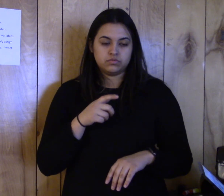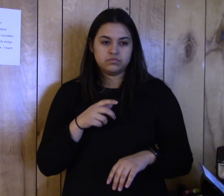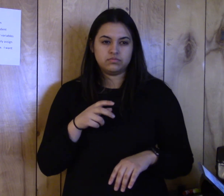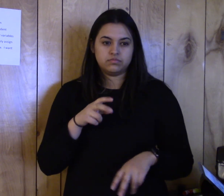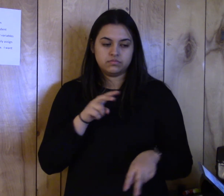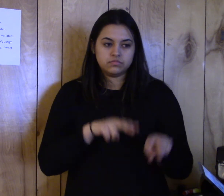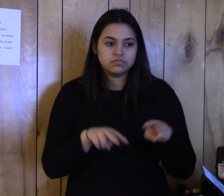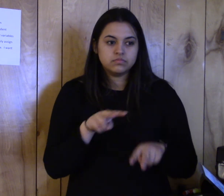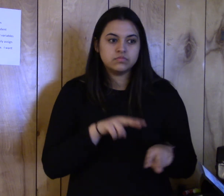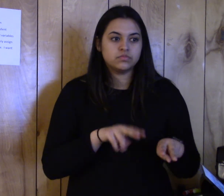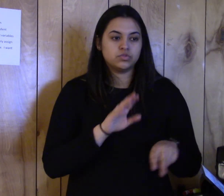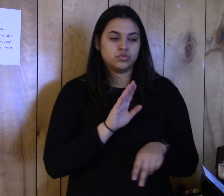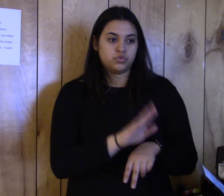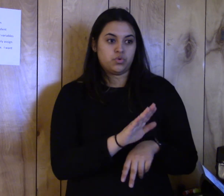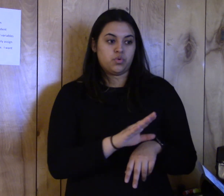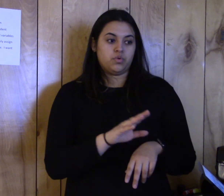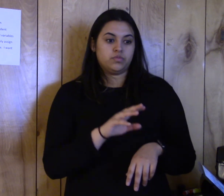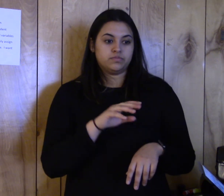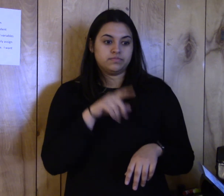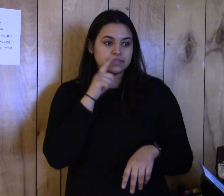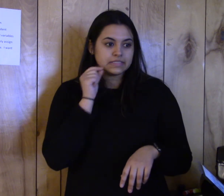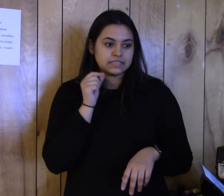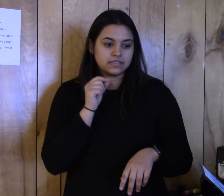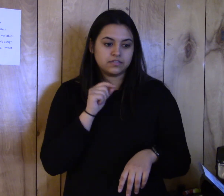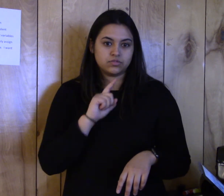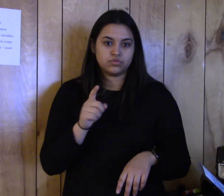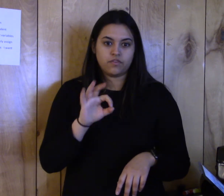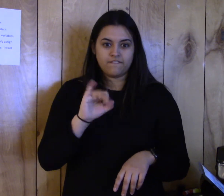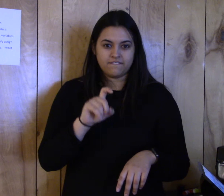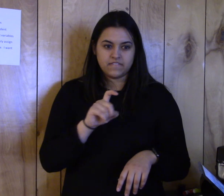so that we don't end up with 100 billion more of them. And